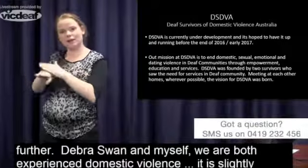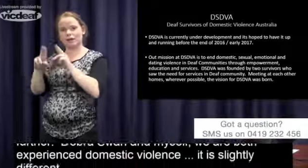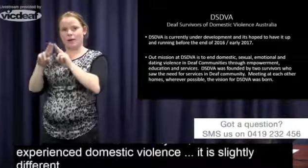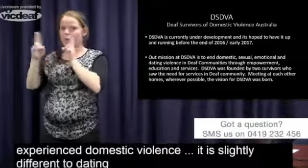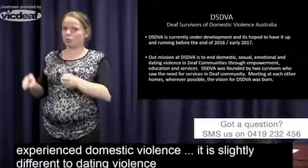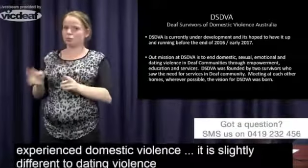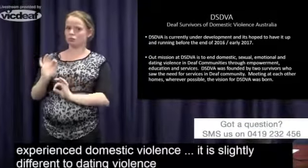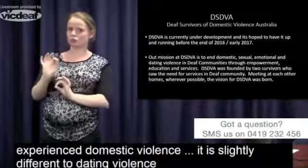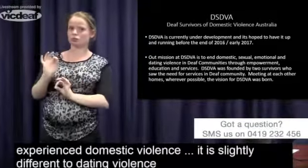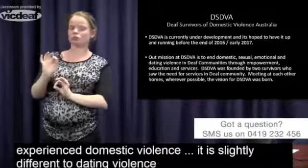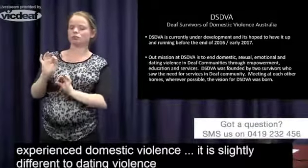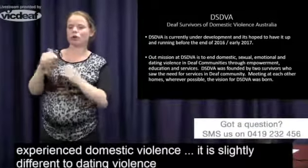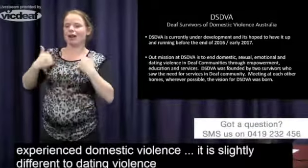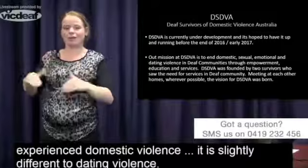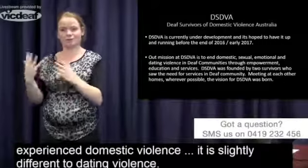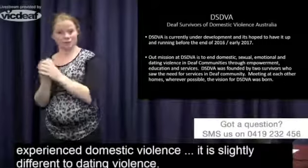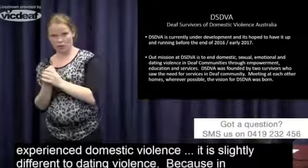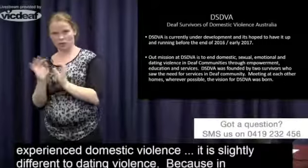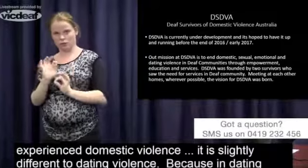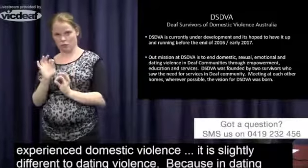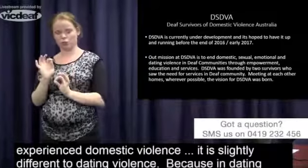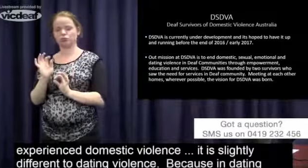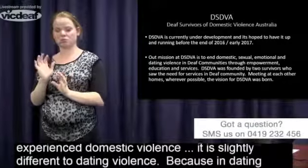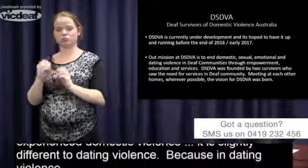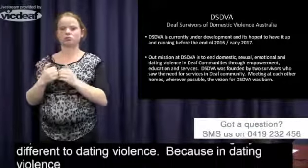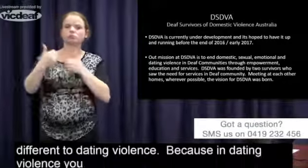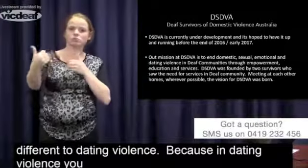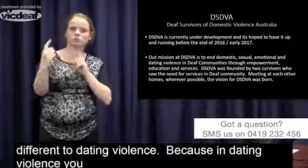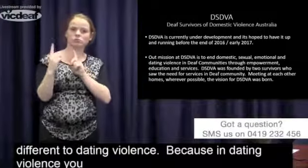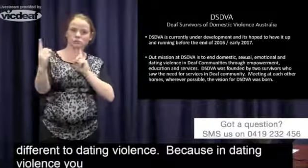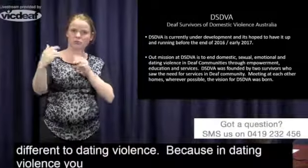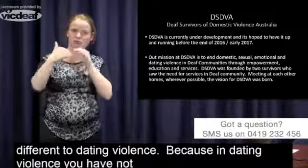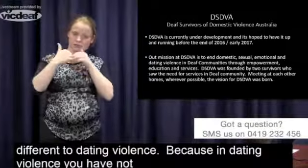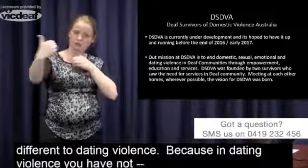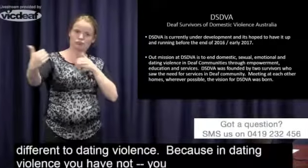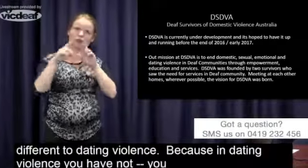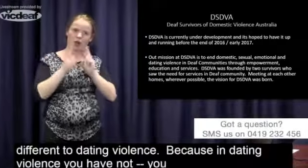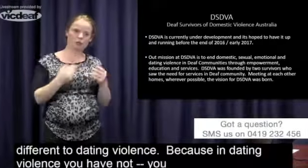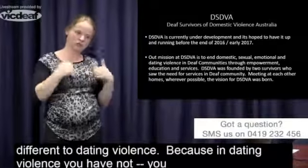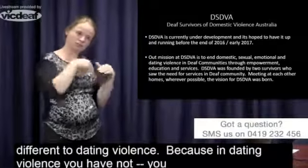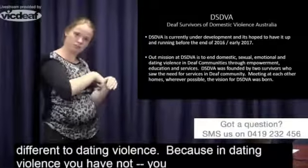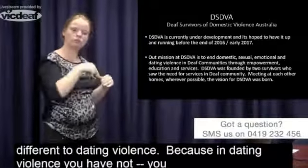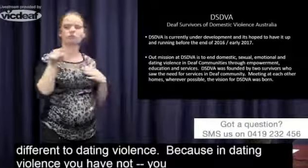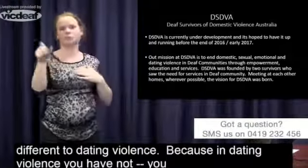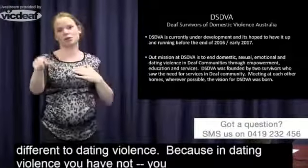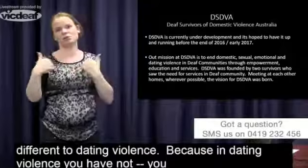because in dating violence you have not moved in together as yet. You are still living in